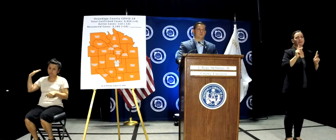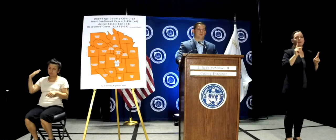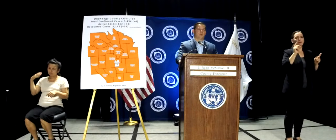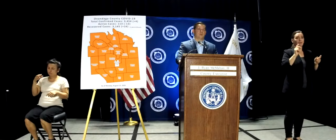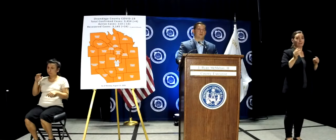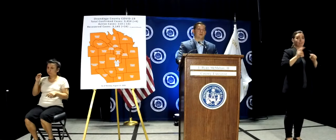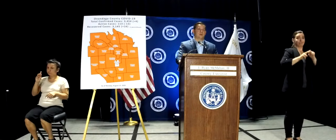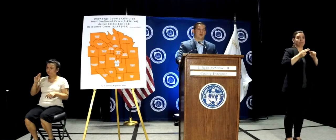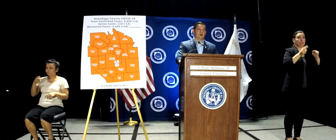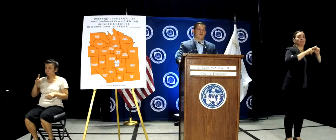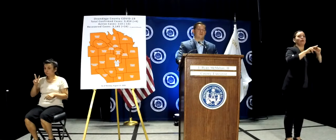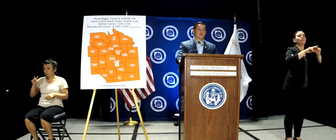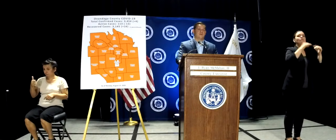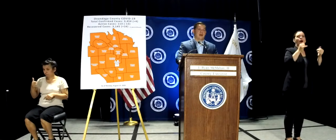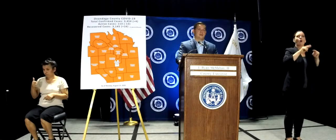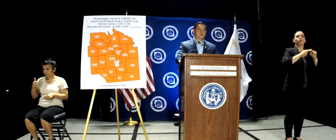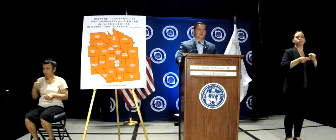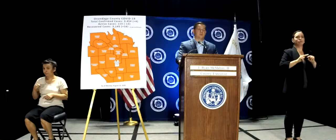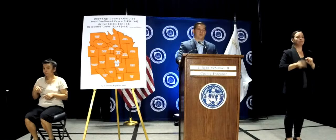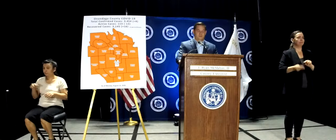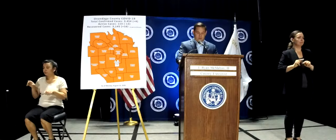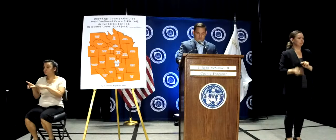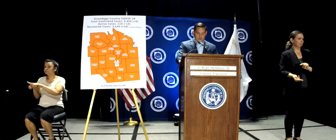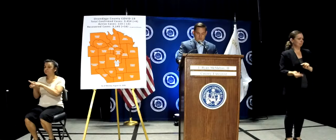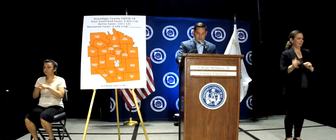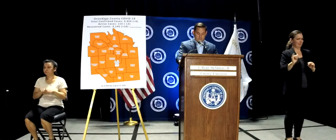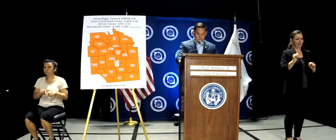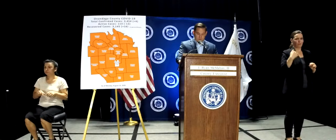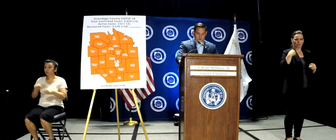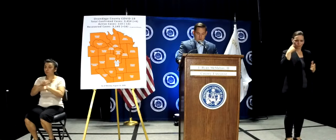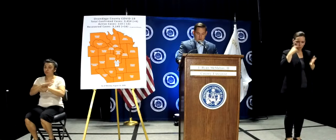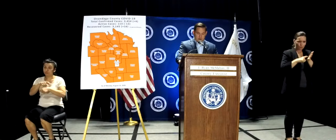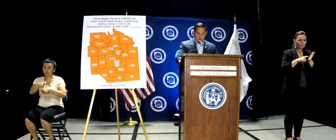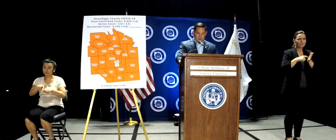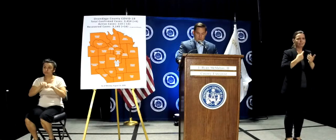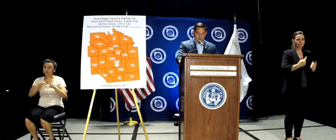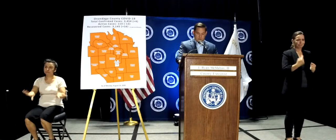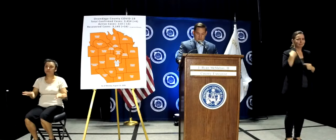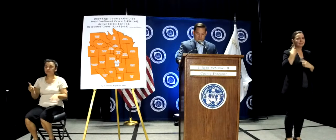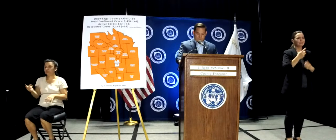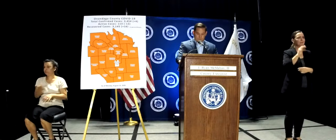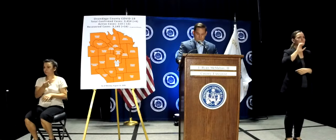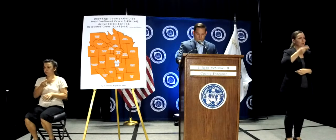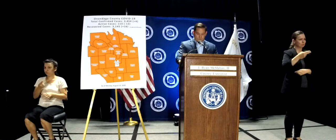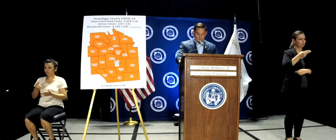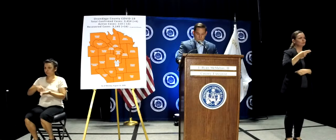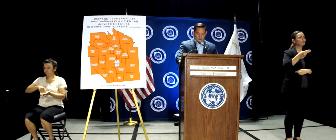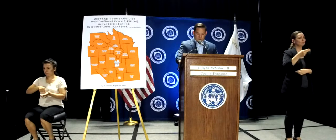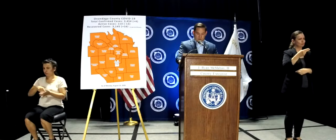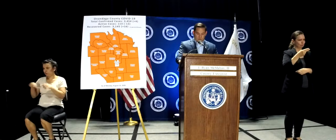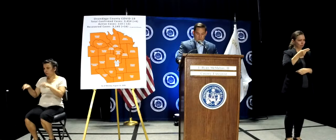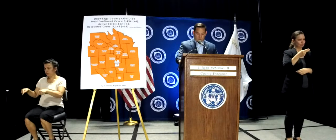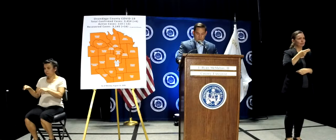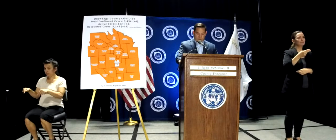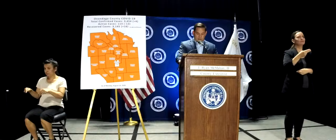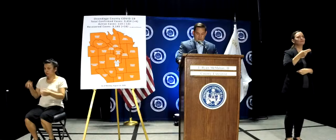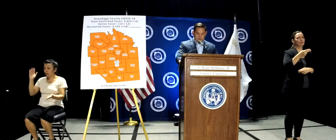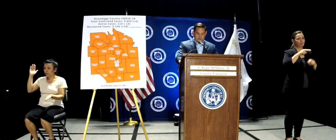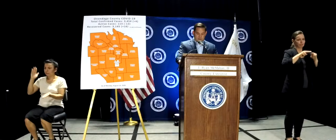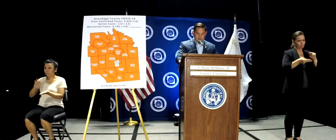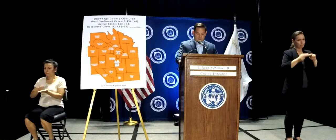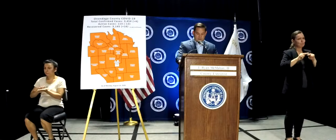was moving very, very fast. People were getting very, very sick. Now we're on the other side. Looking